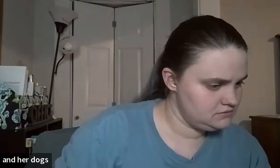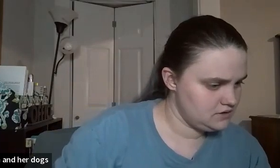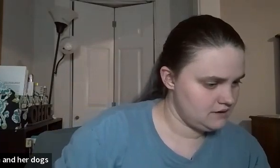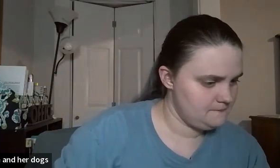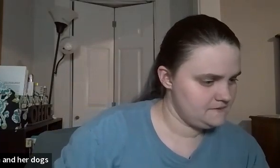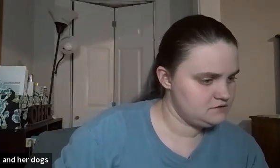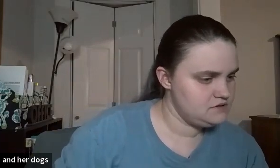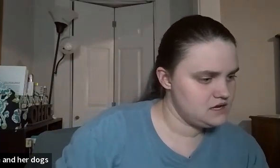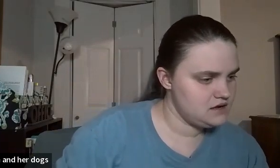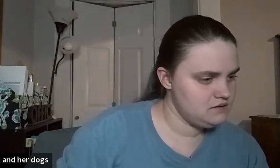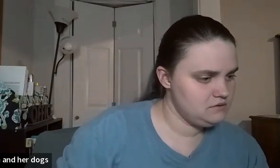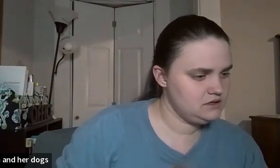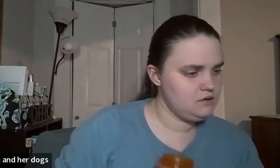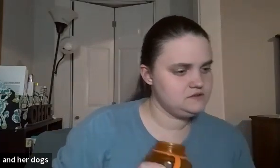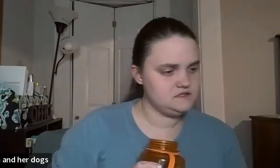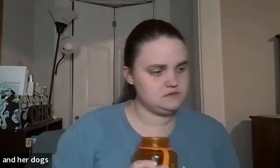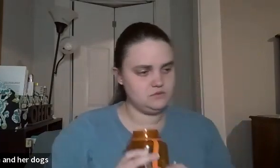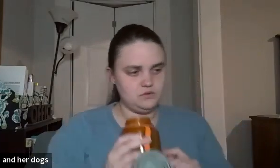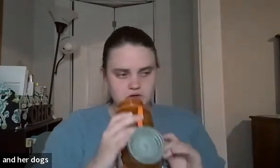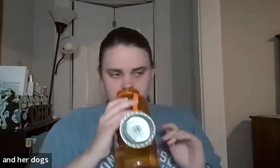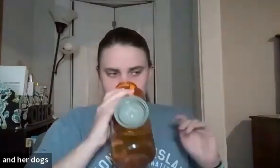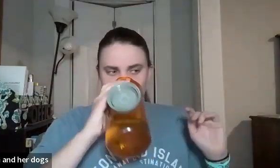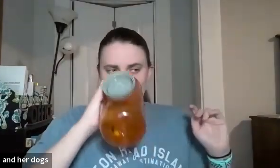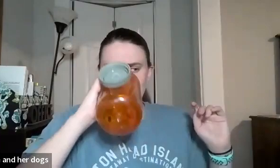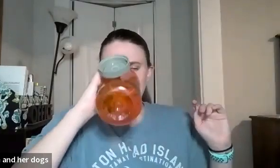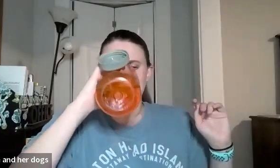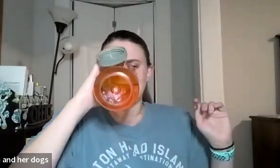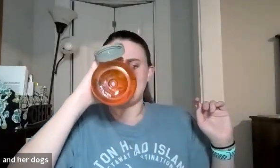All right. So now we're gonna go on to some more